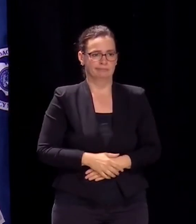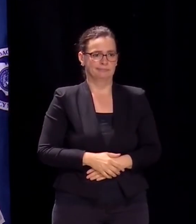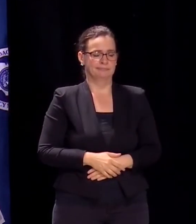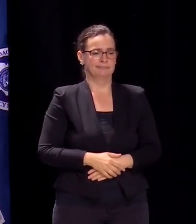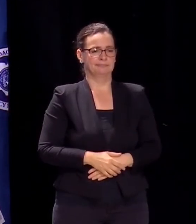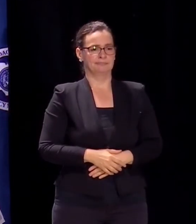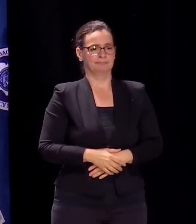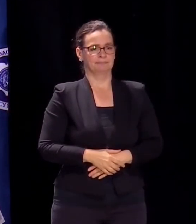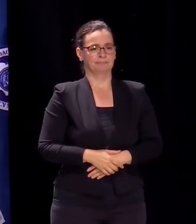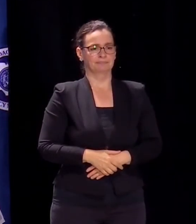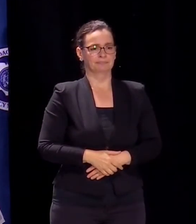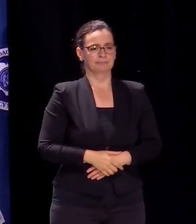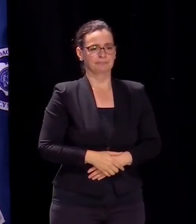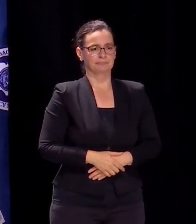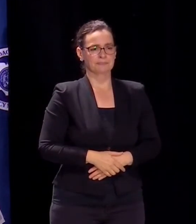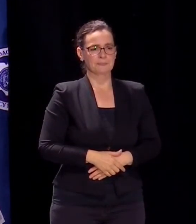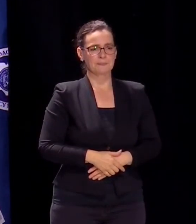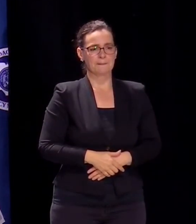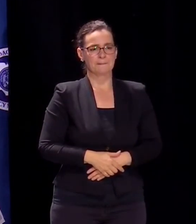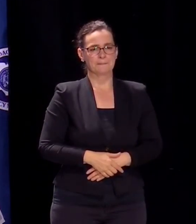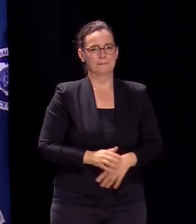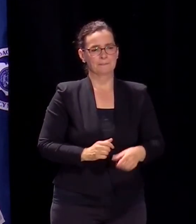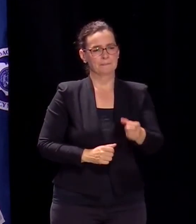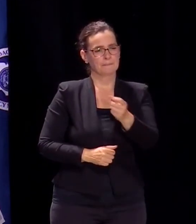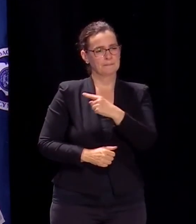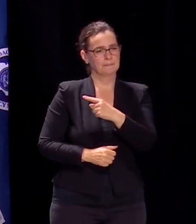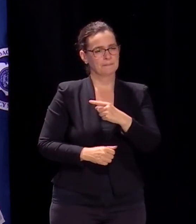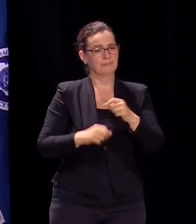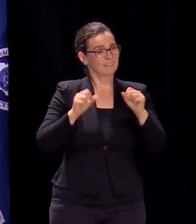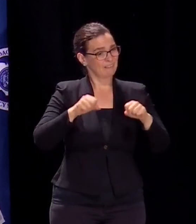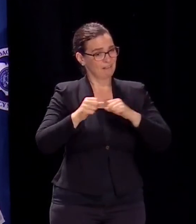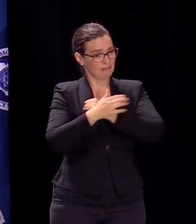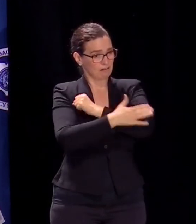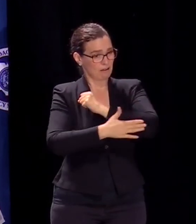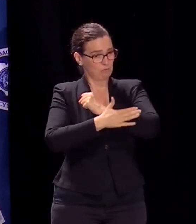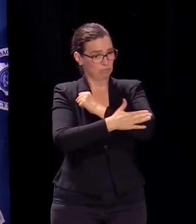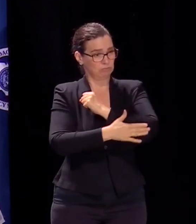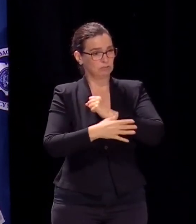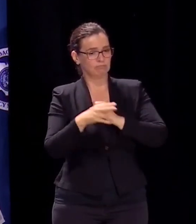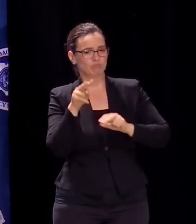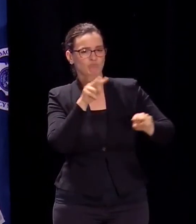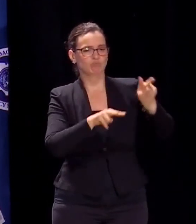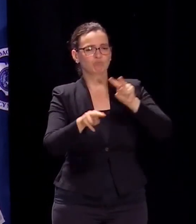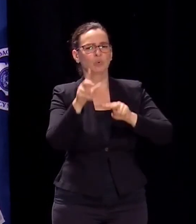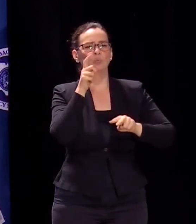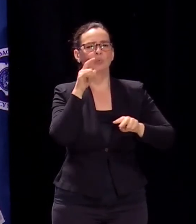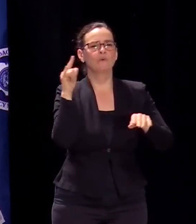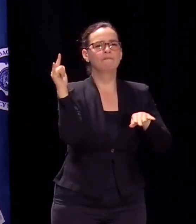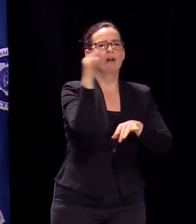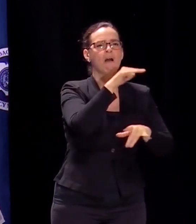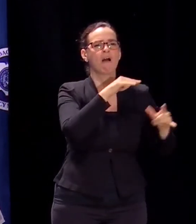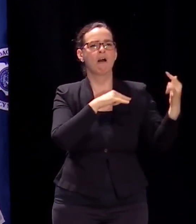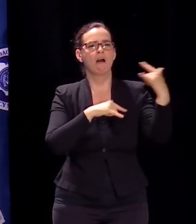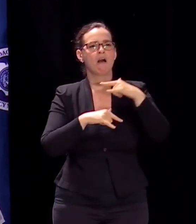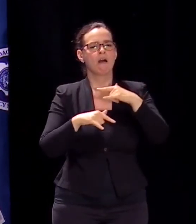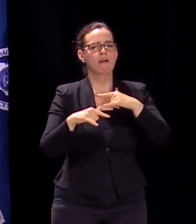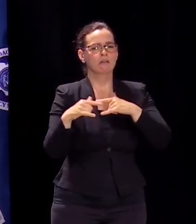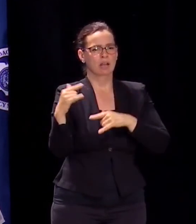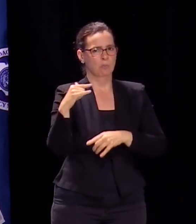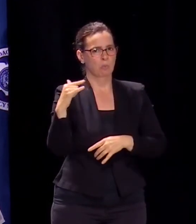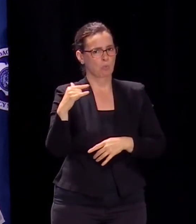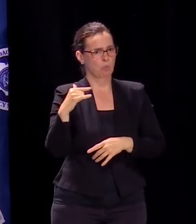from Florida and instructing them specifically what to do? Yeah, I think that's going to get onerous, Andrew. Not going to lie, that's going to be a problem.